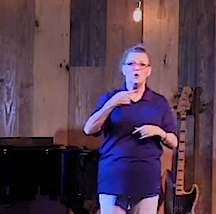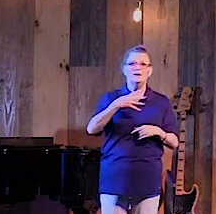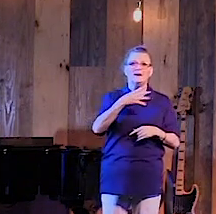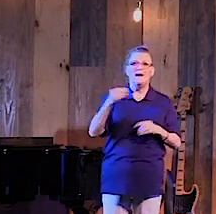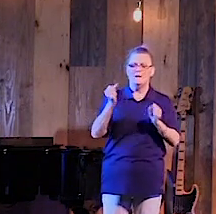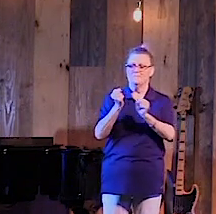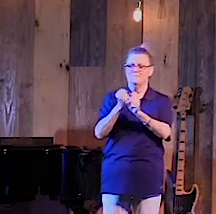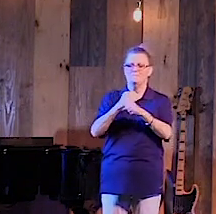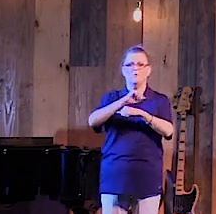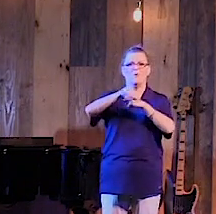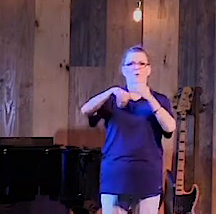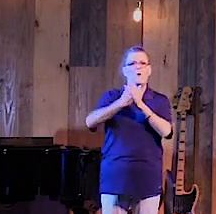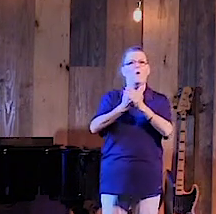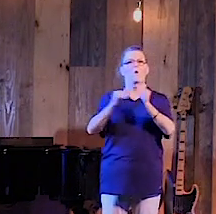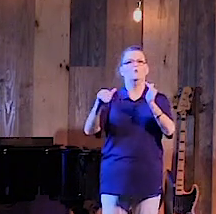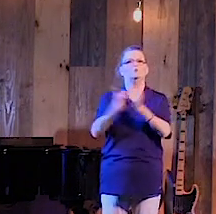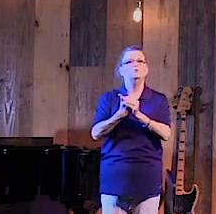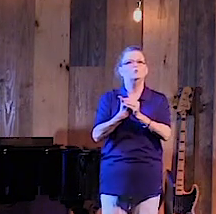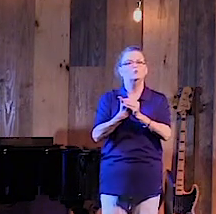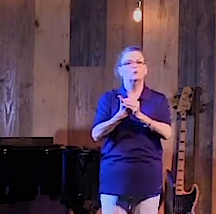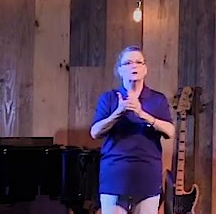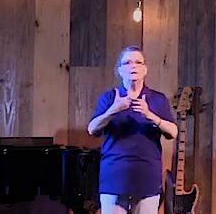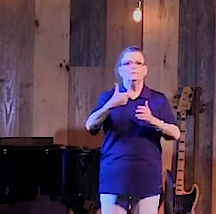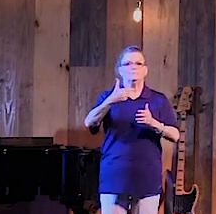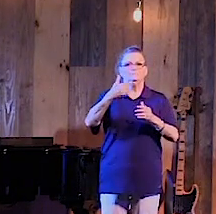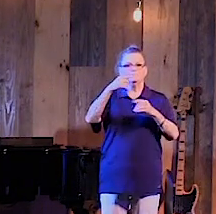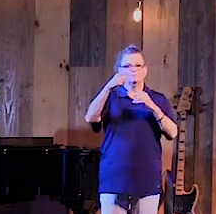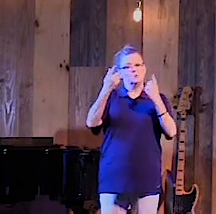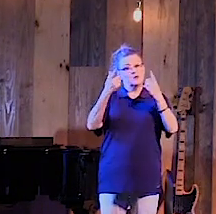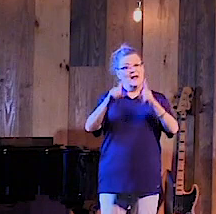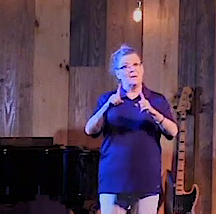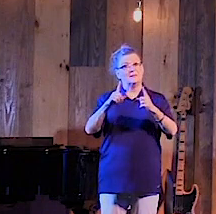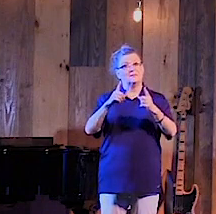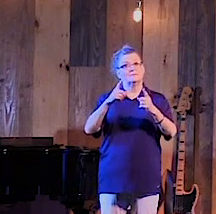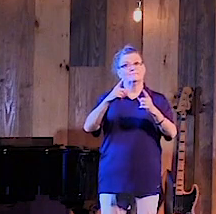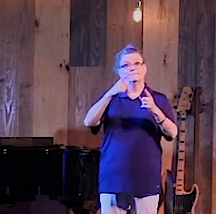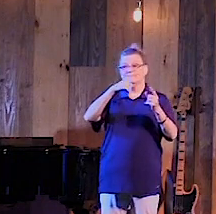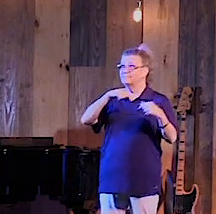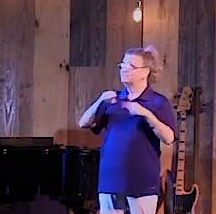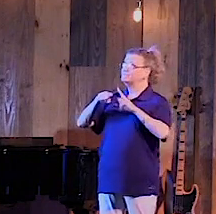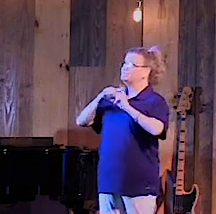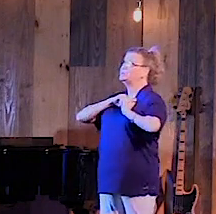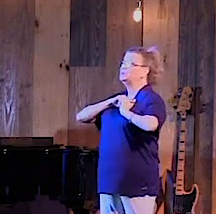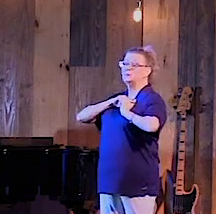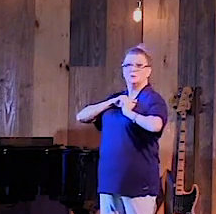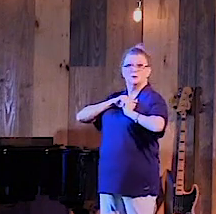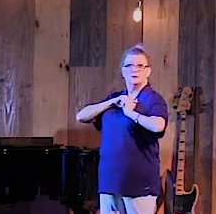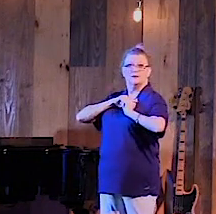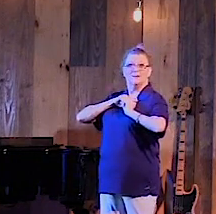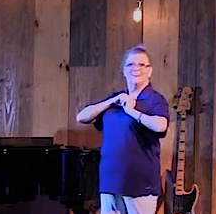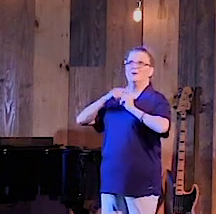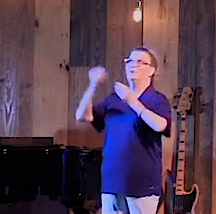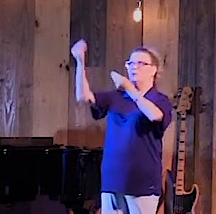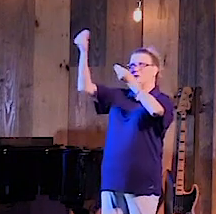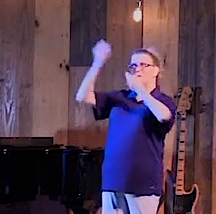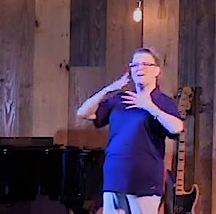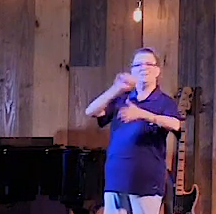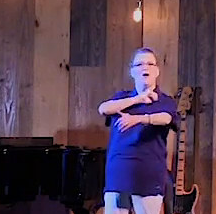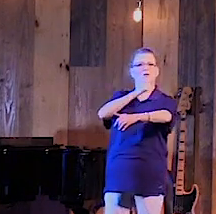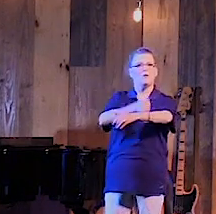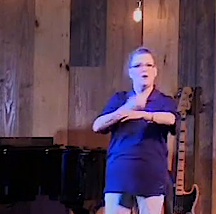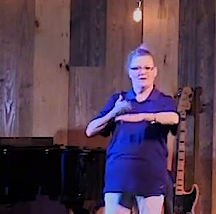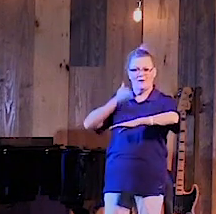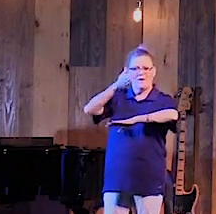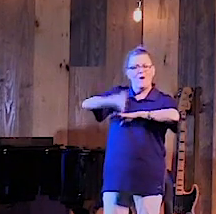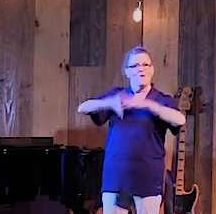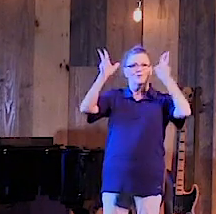new. You see, when you and I come to Jesus in faith, we are given Christ's authority over sin, Satan, hell, and the